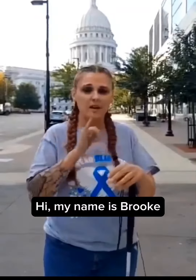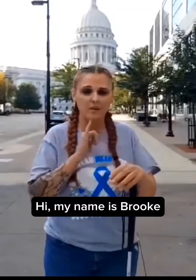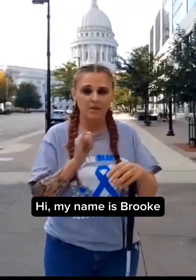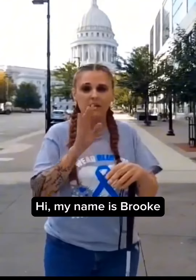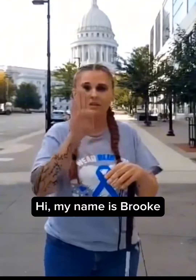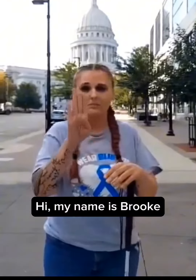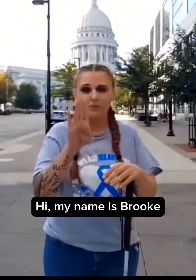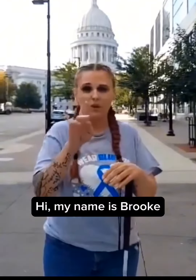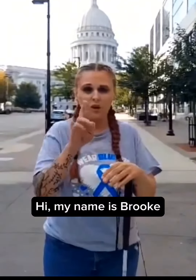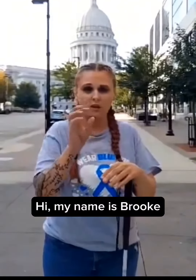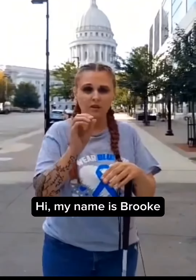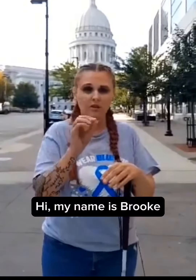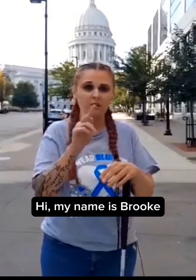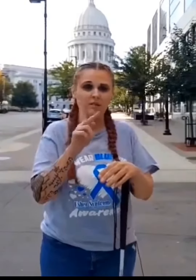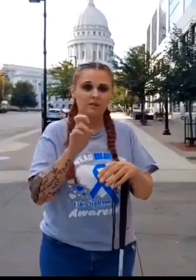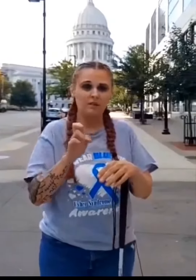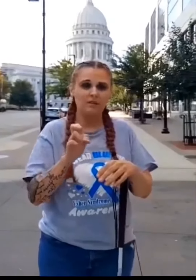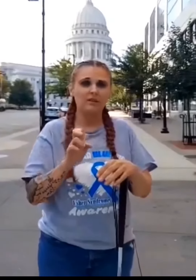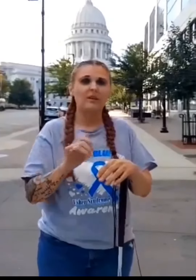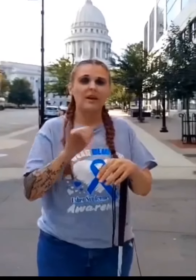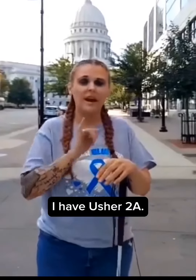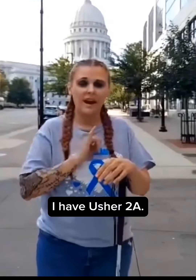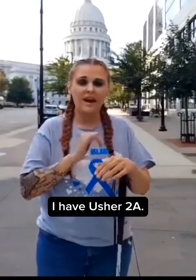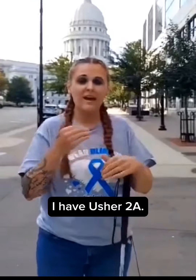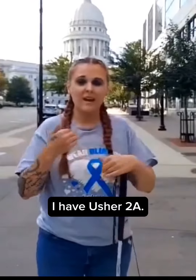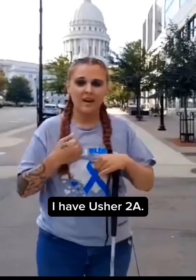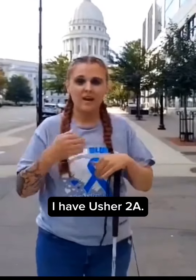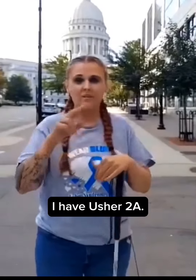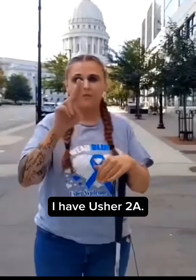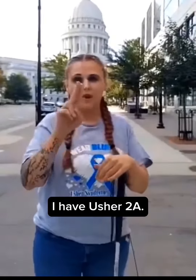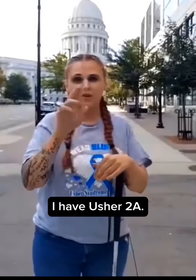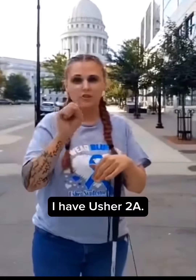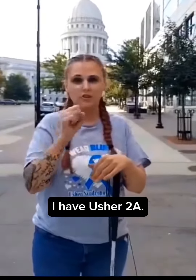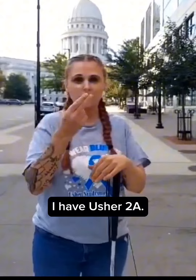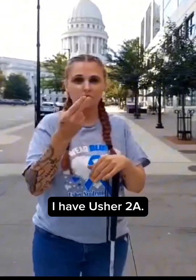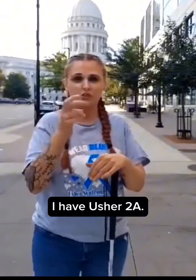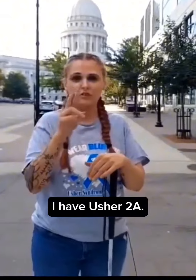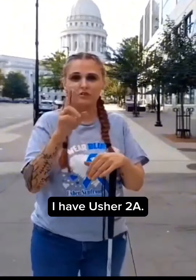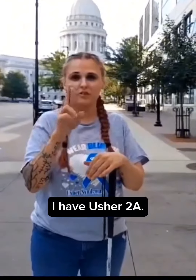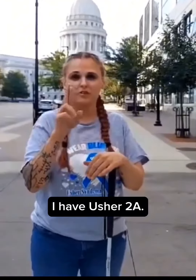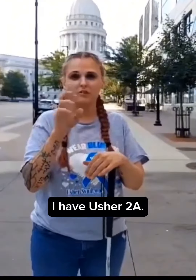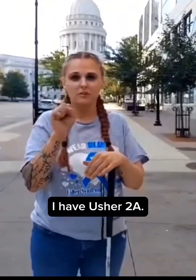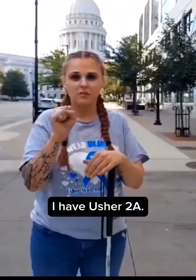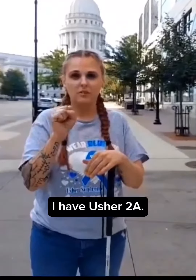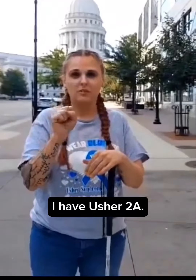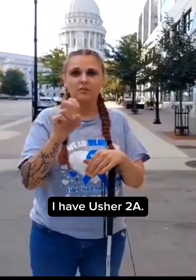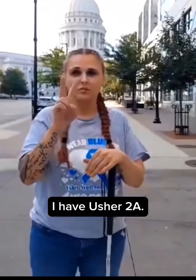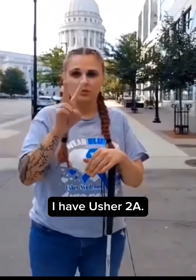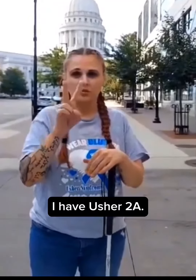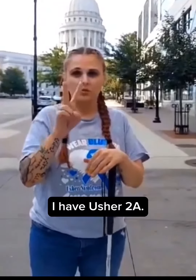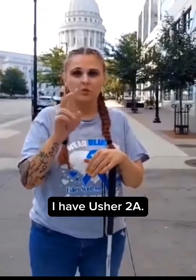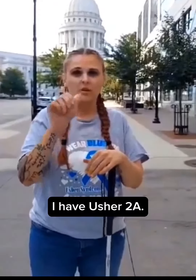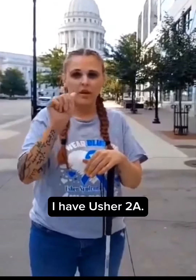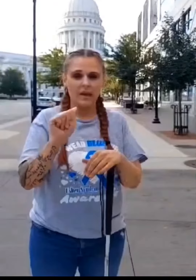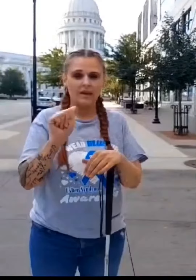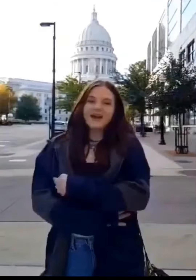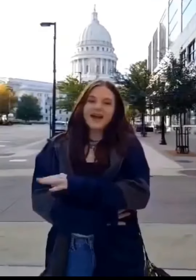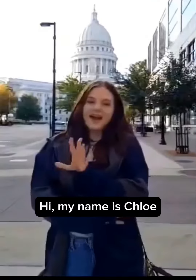is Brooke. I have Usher 2A. Hi,